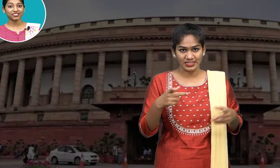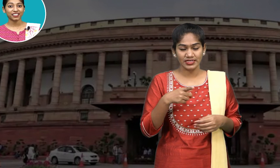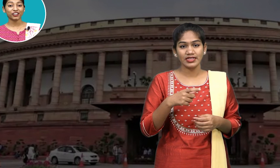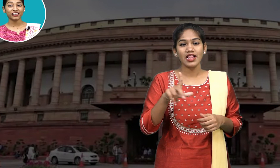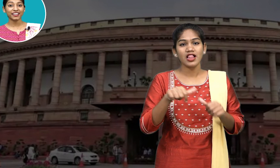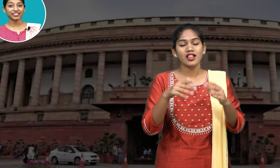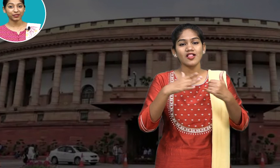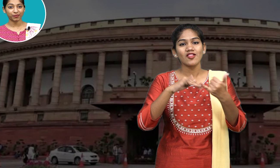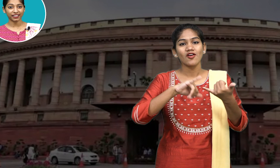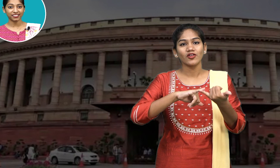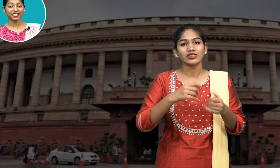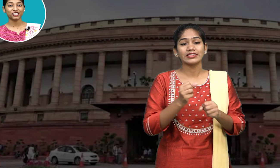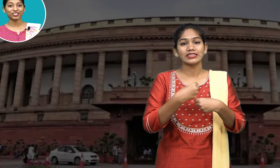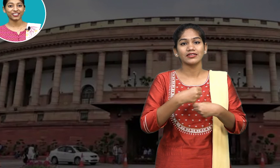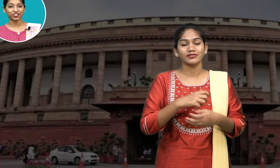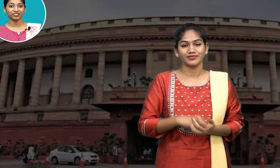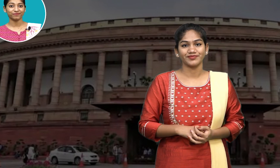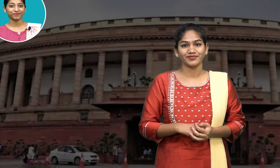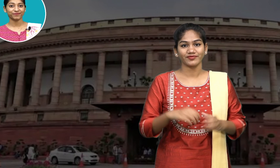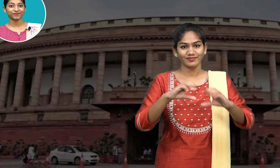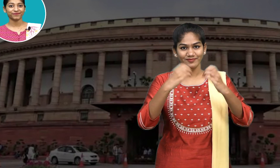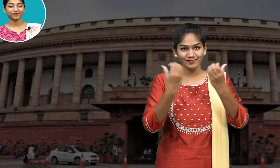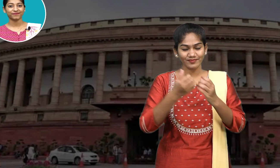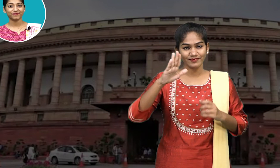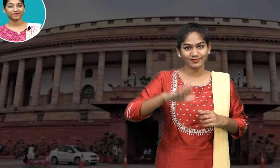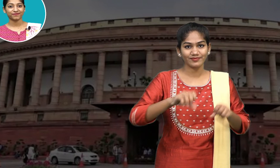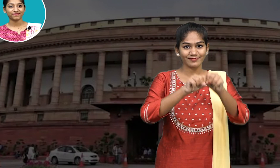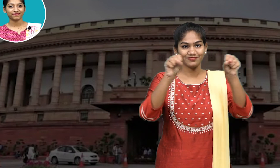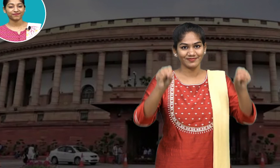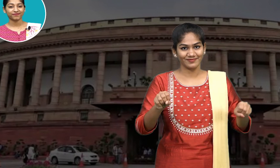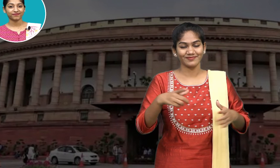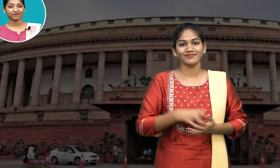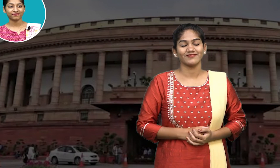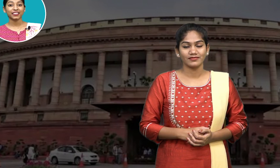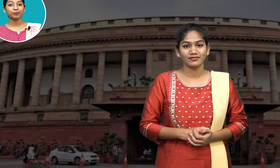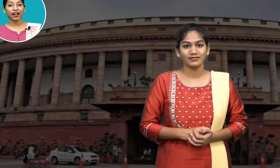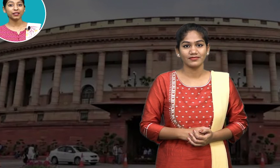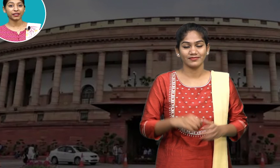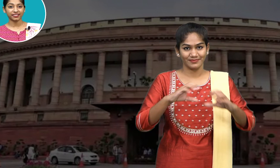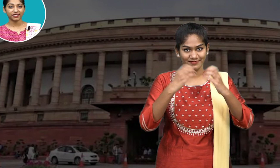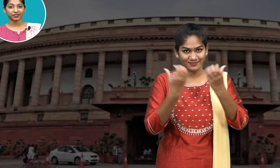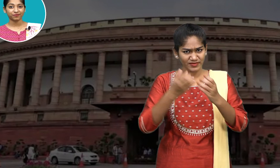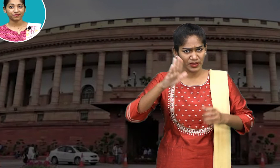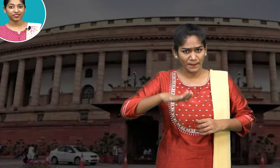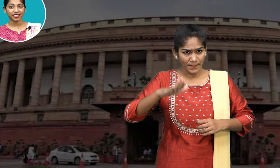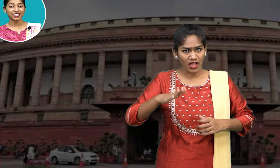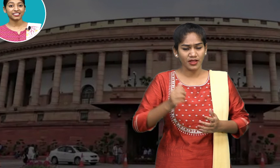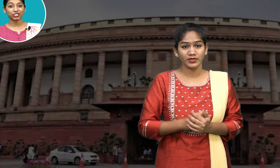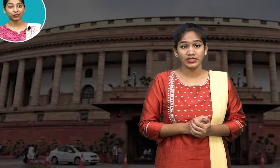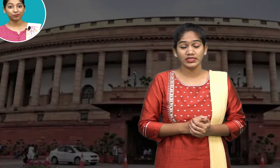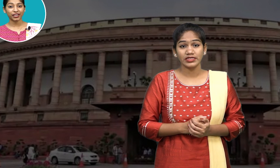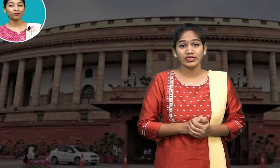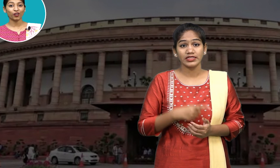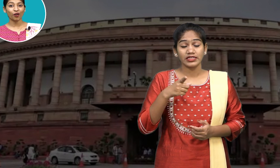and laws created by the legislature. The Parliament is